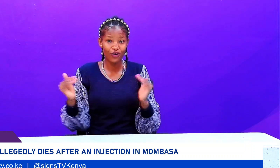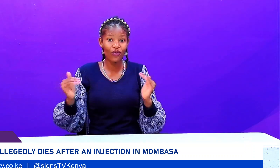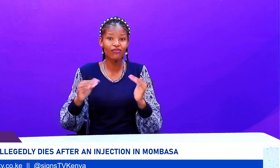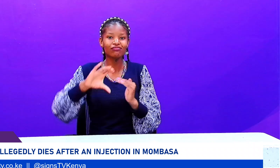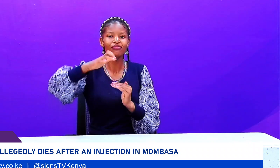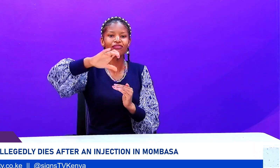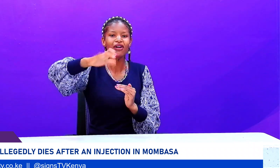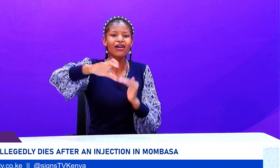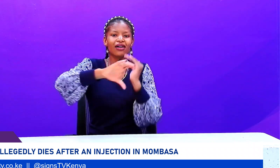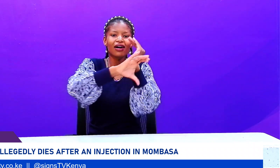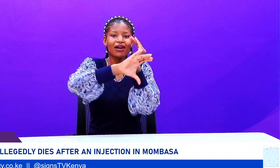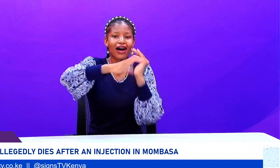level.